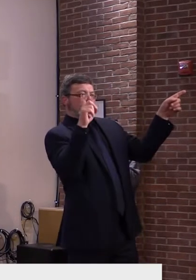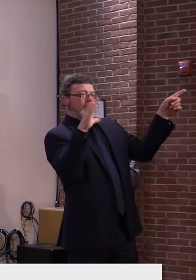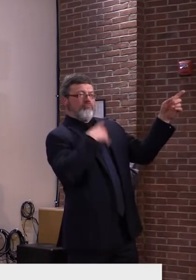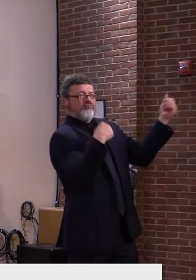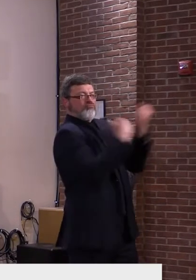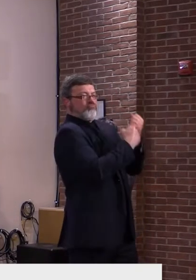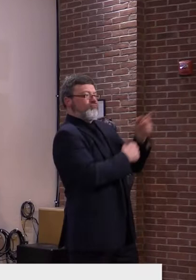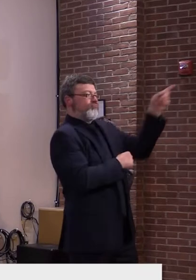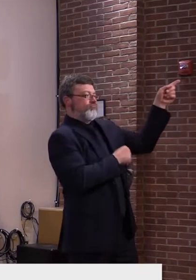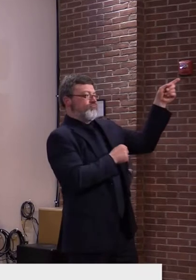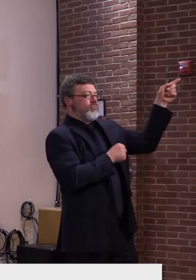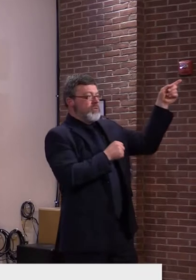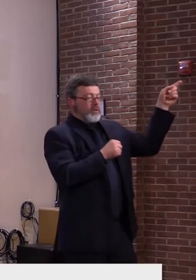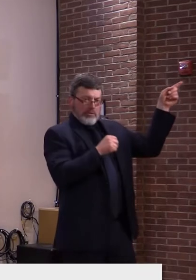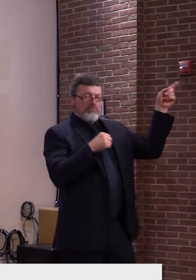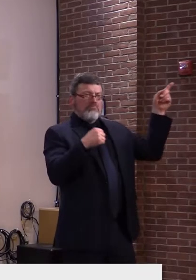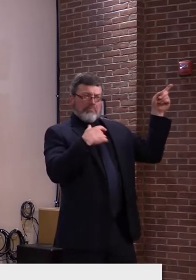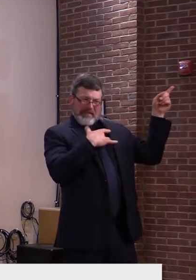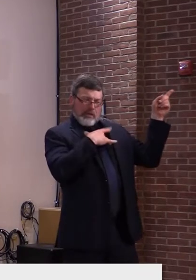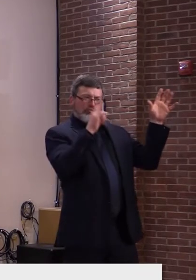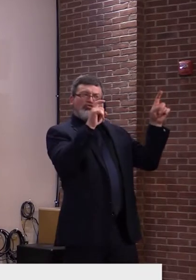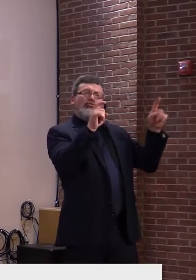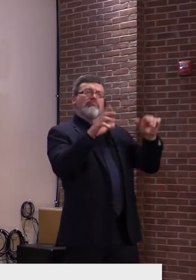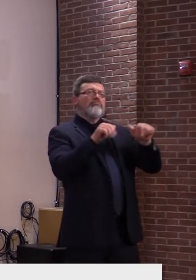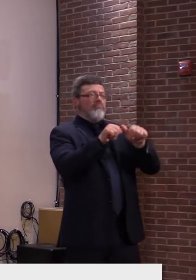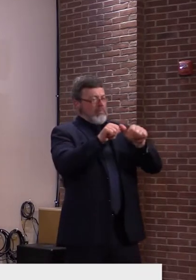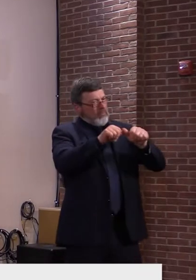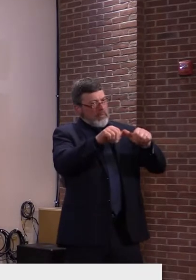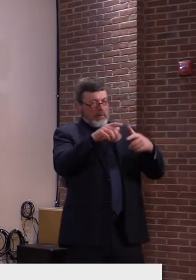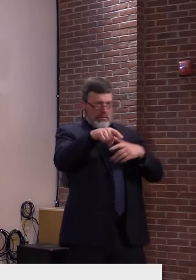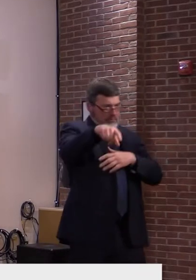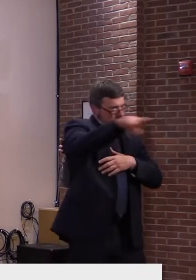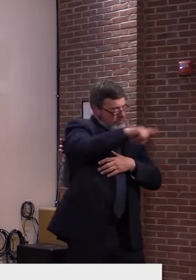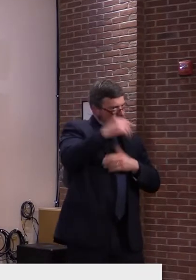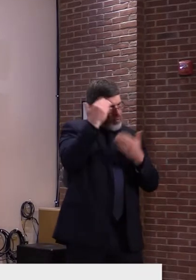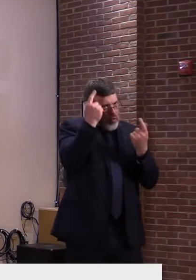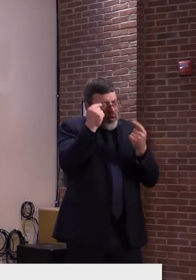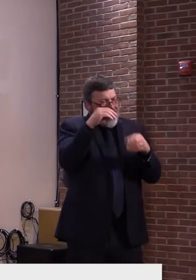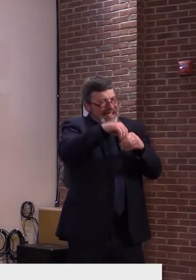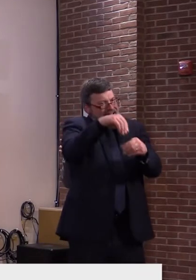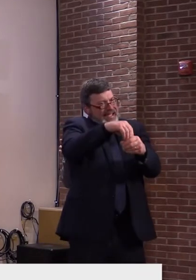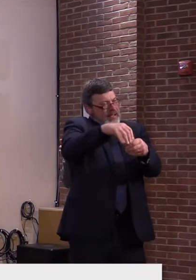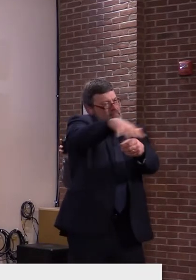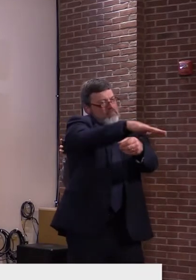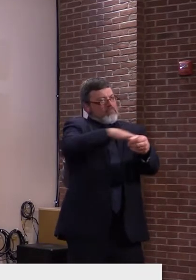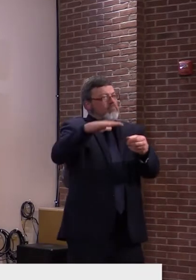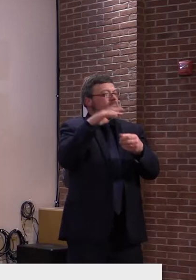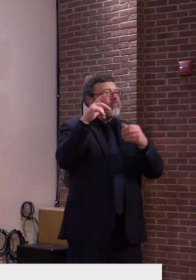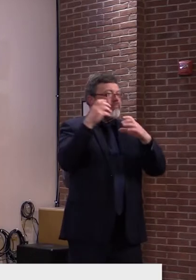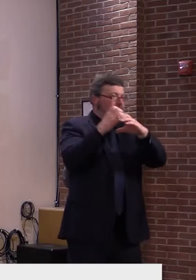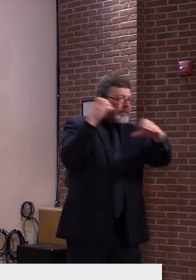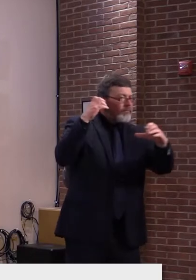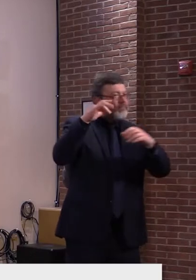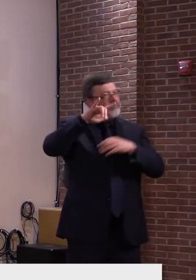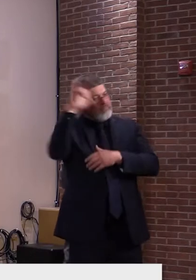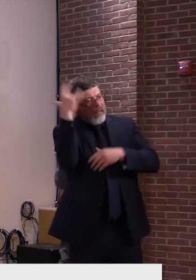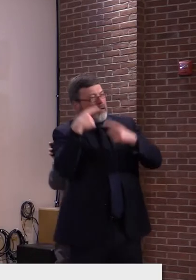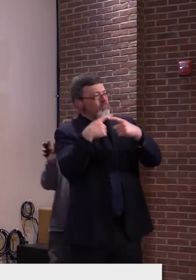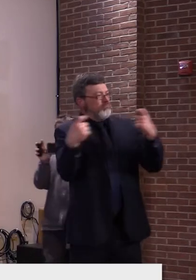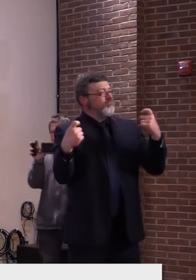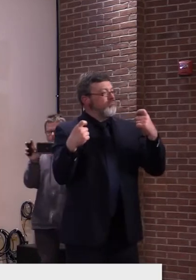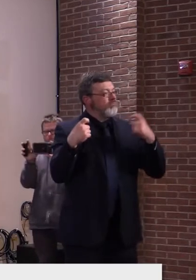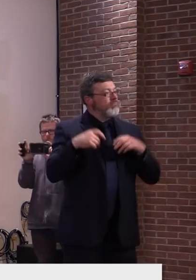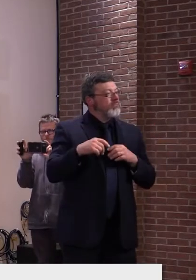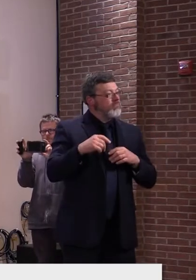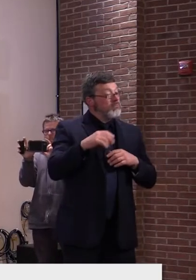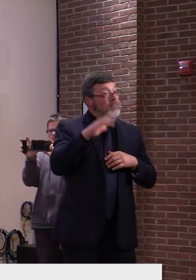public transportation settings. But this is a recommendation and not a mandate. We'll await further word regarding the